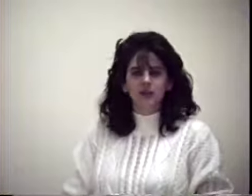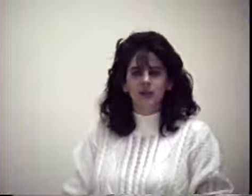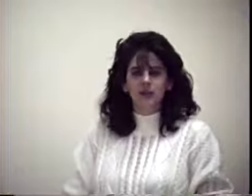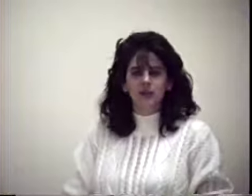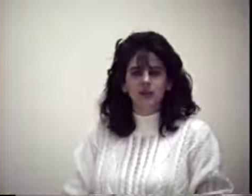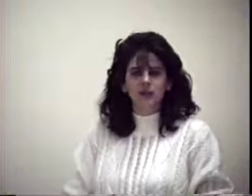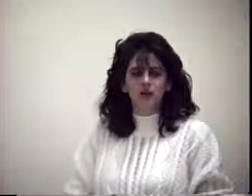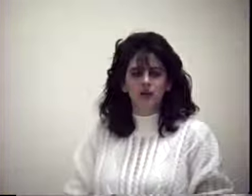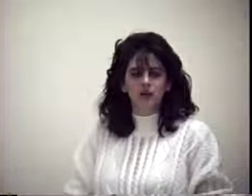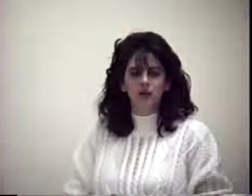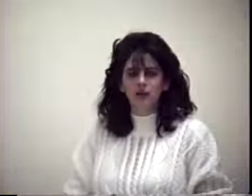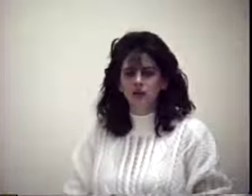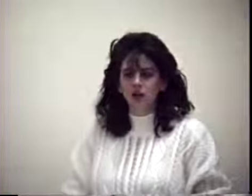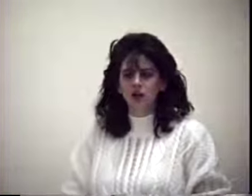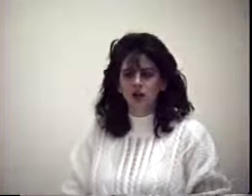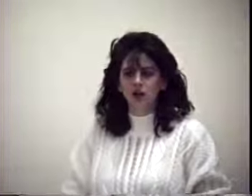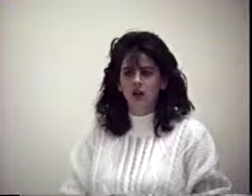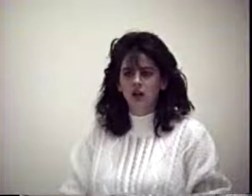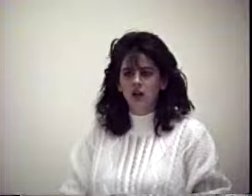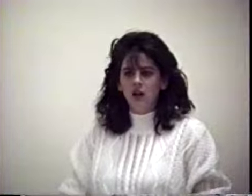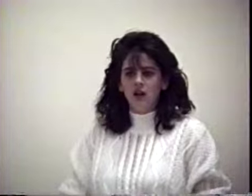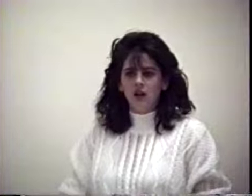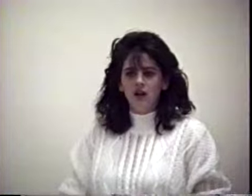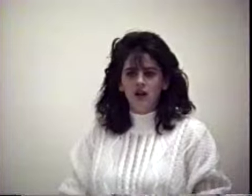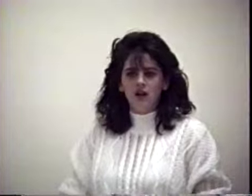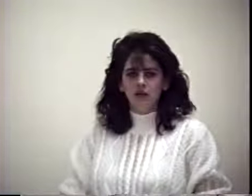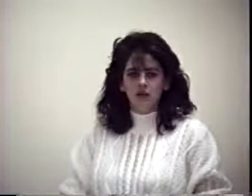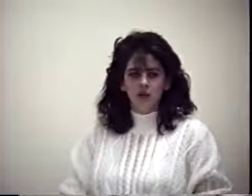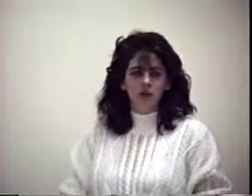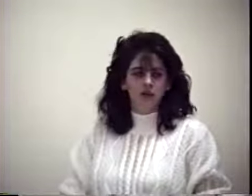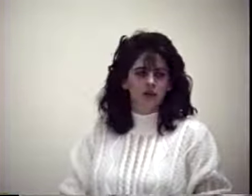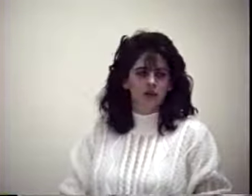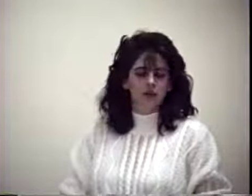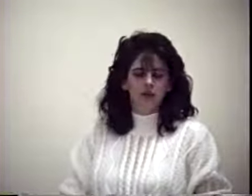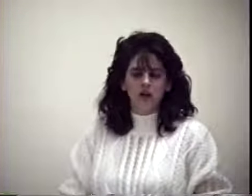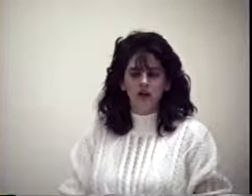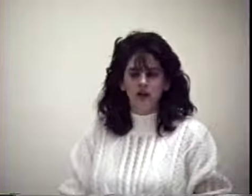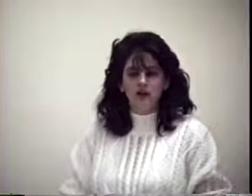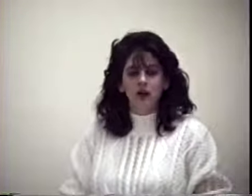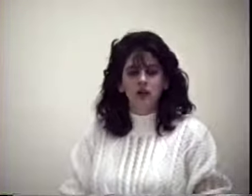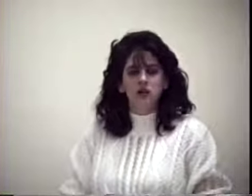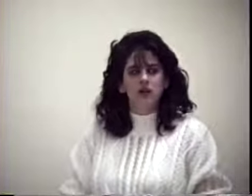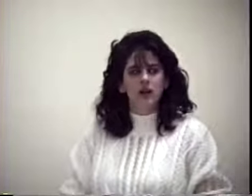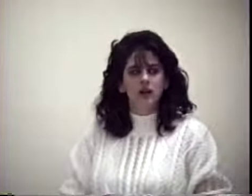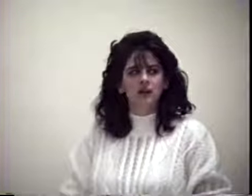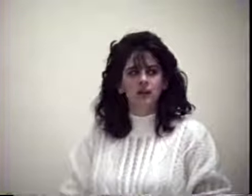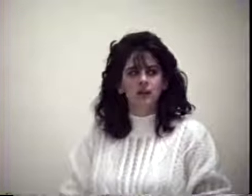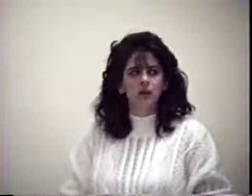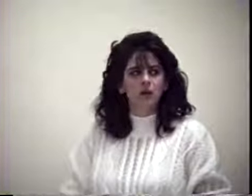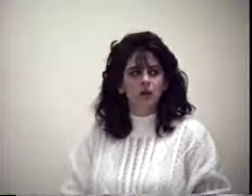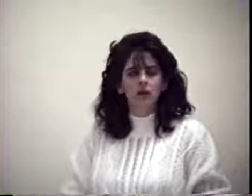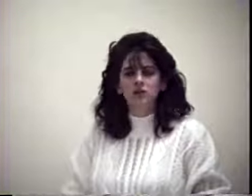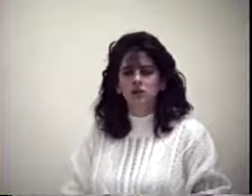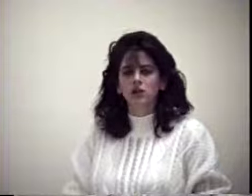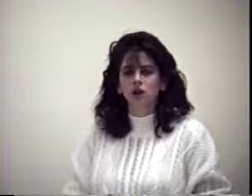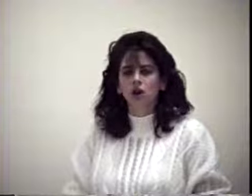my family that we do have Cherokee, and we're also Scottish, and it's made me want to look at